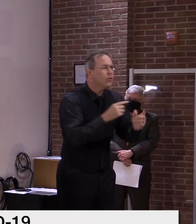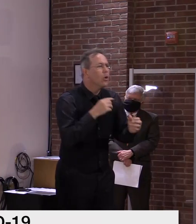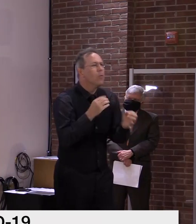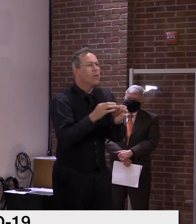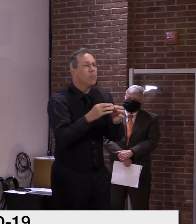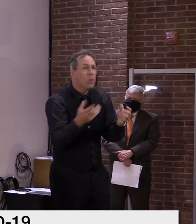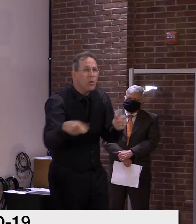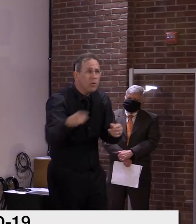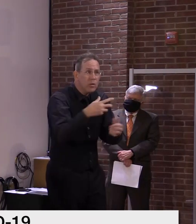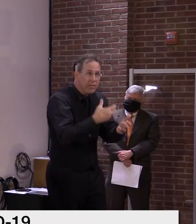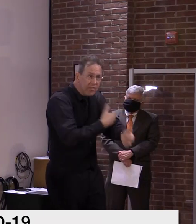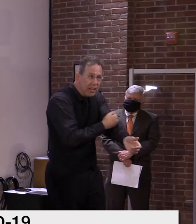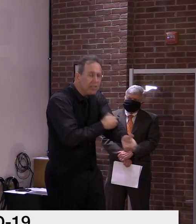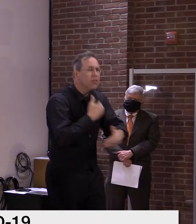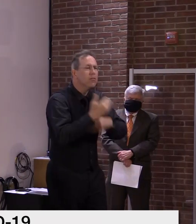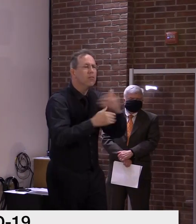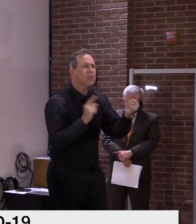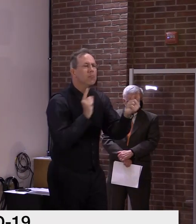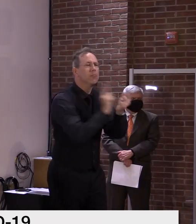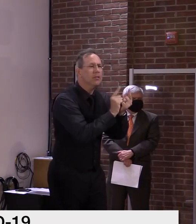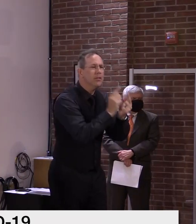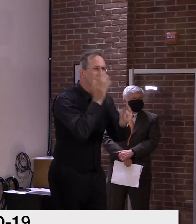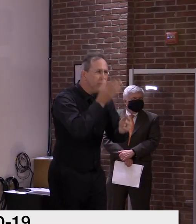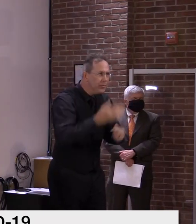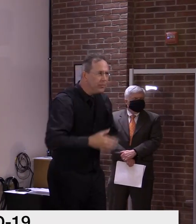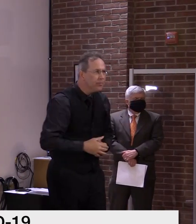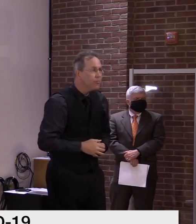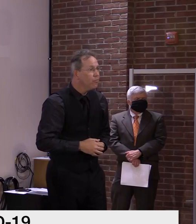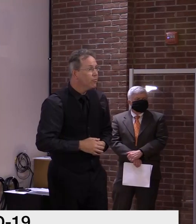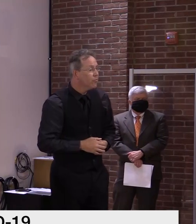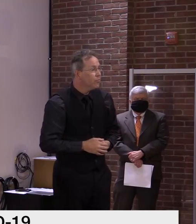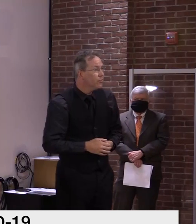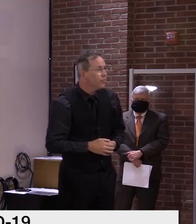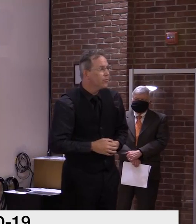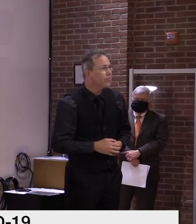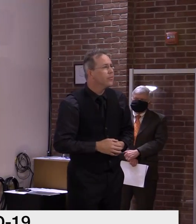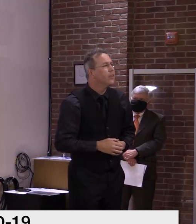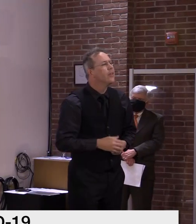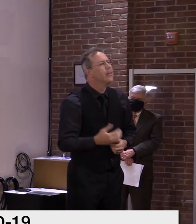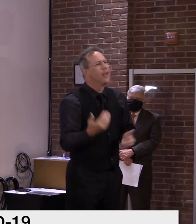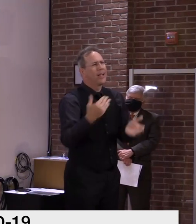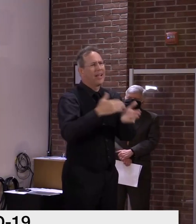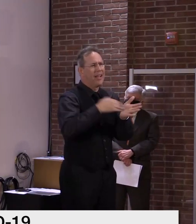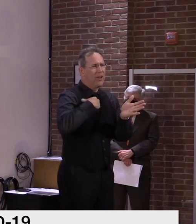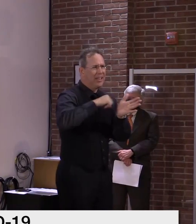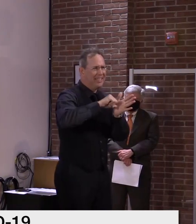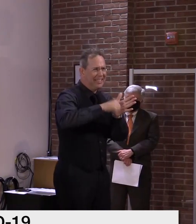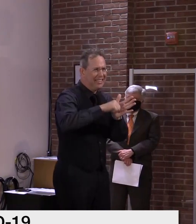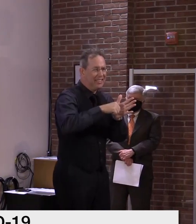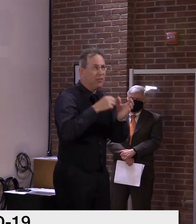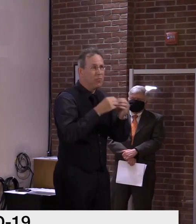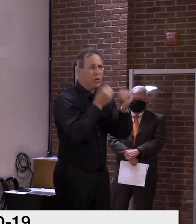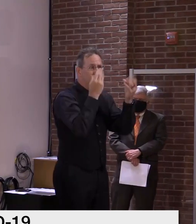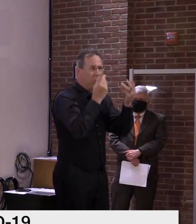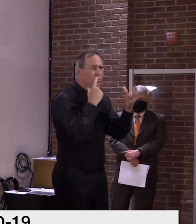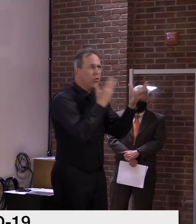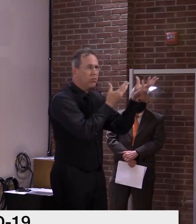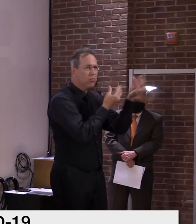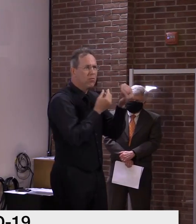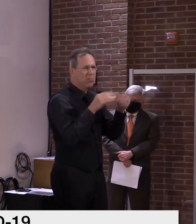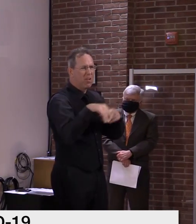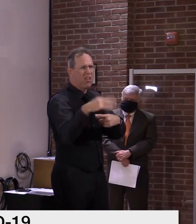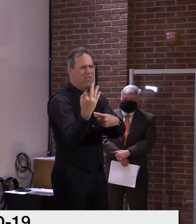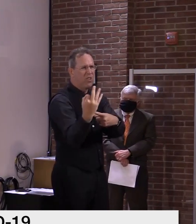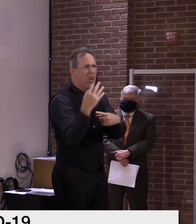than we had thought and hoped for. But again, we'll have more information for you on Friday. So